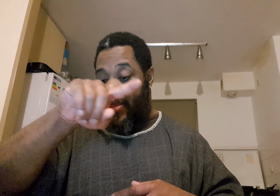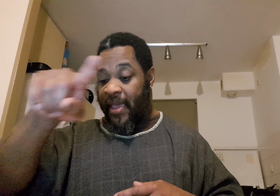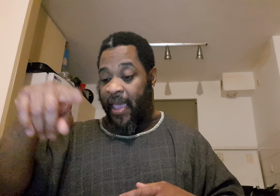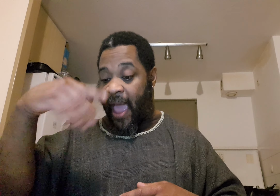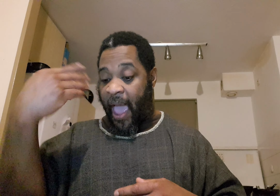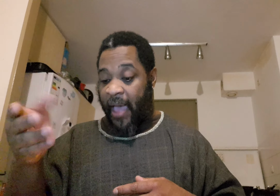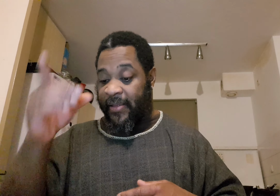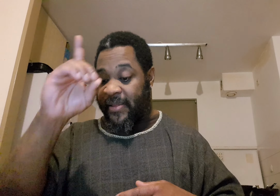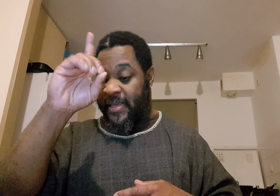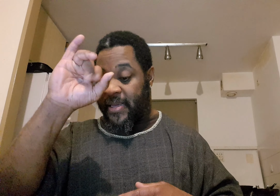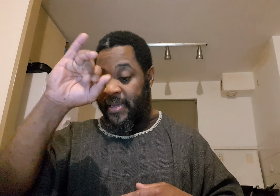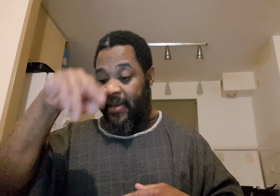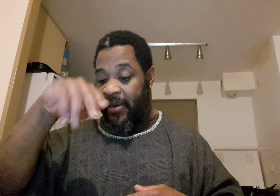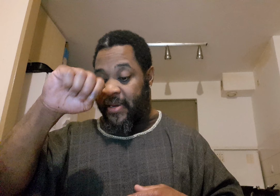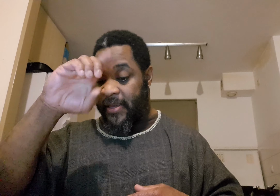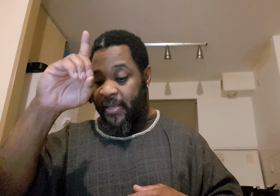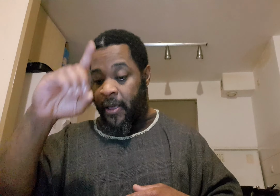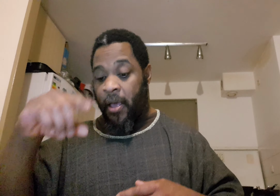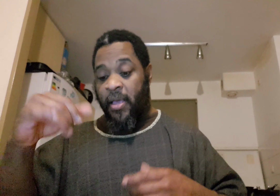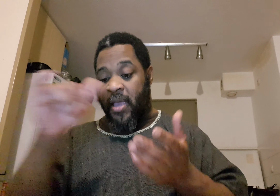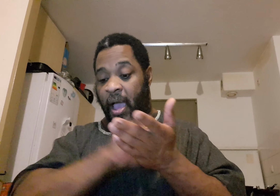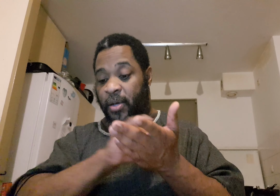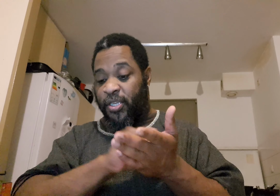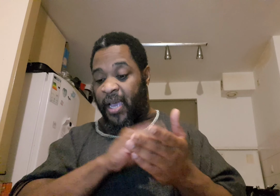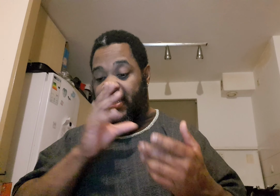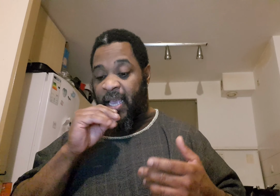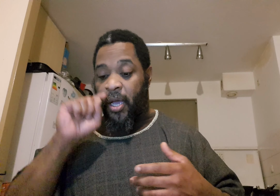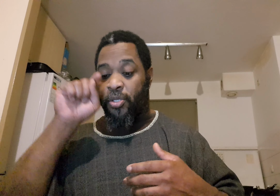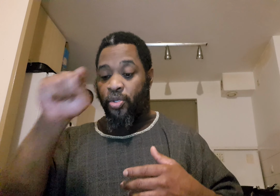they have seen, how shall I say unto